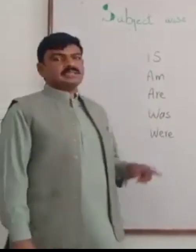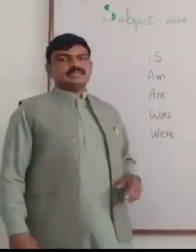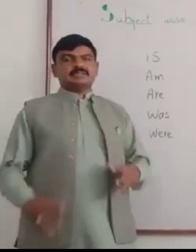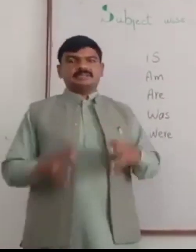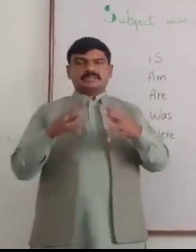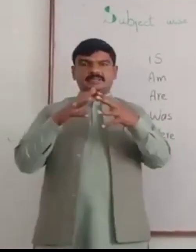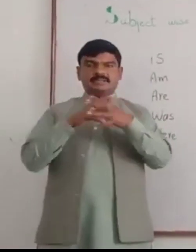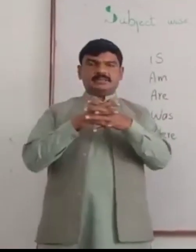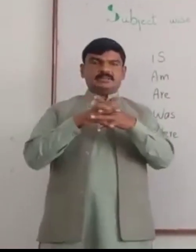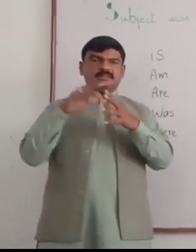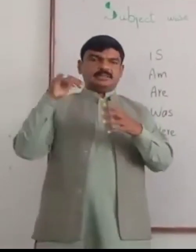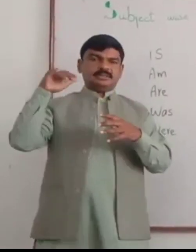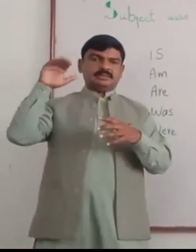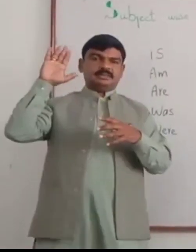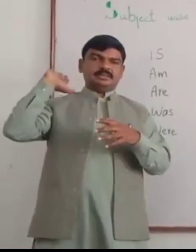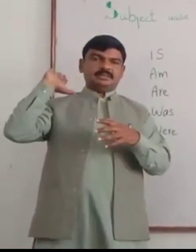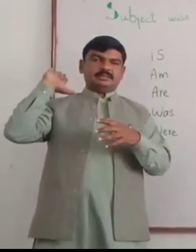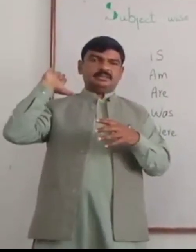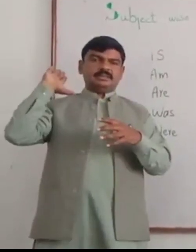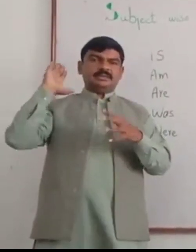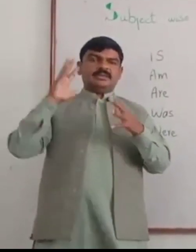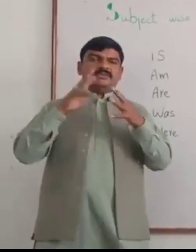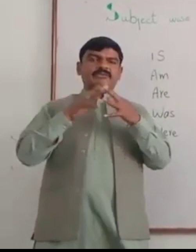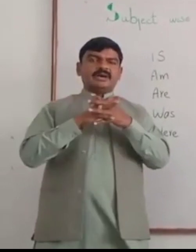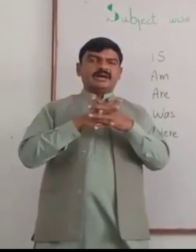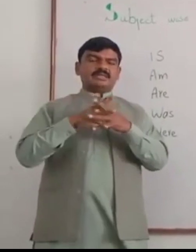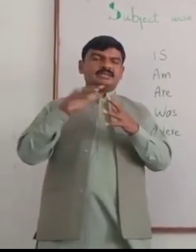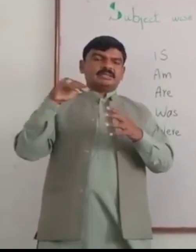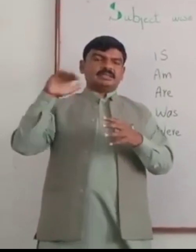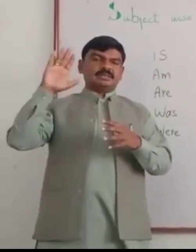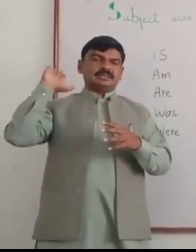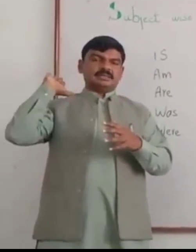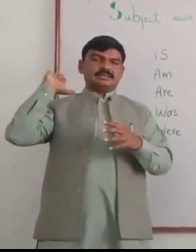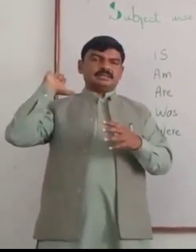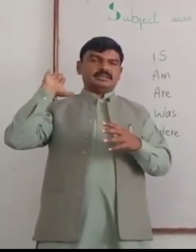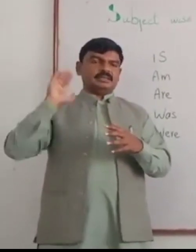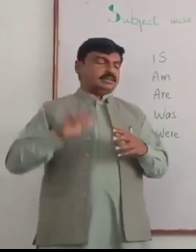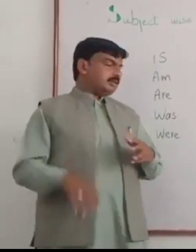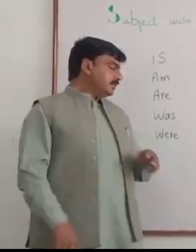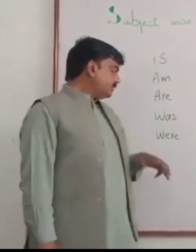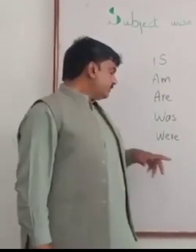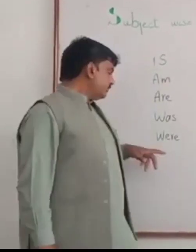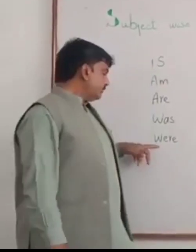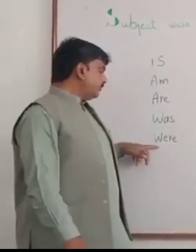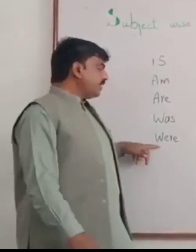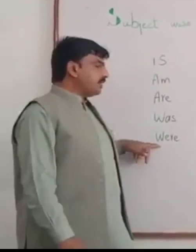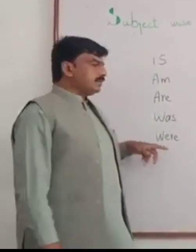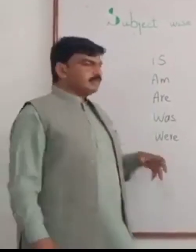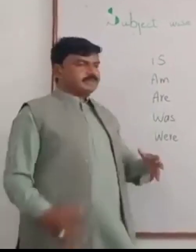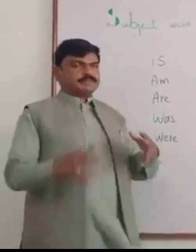was were